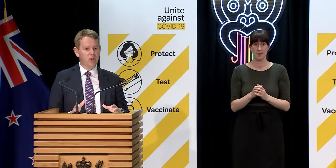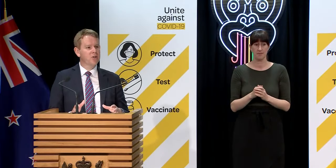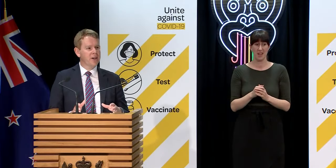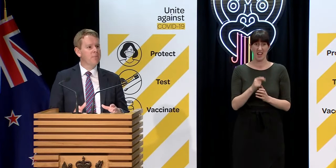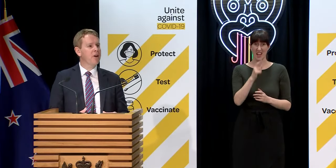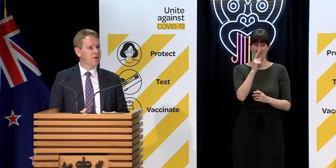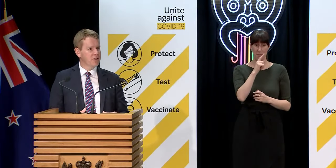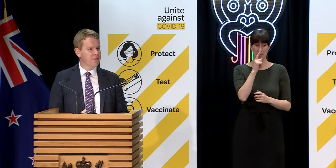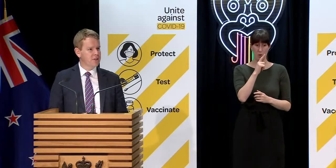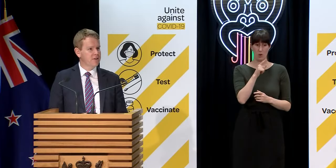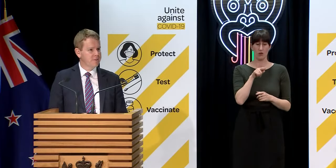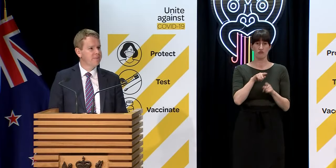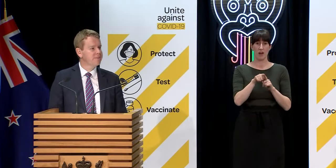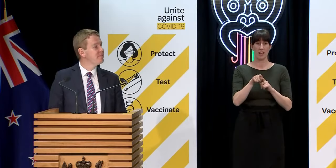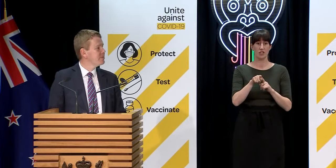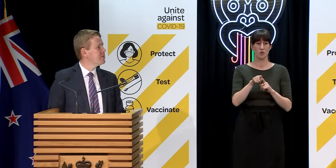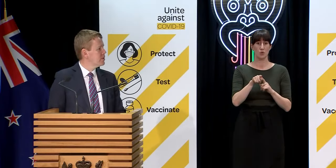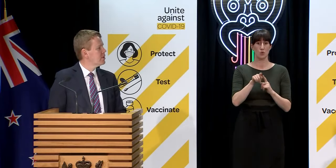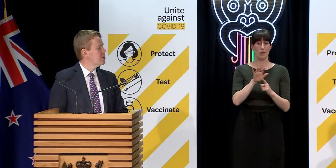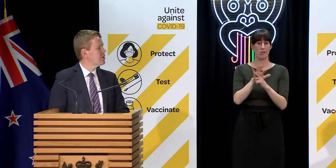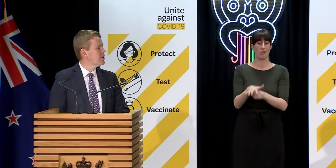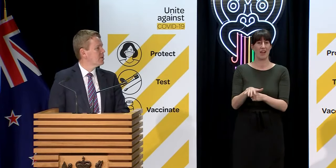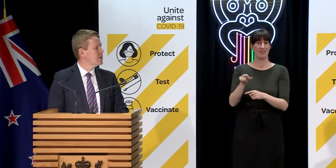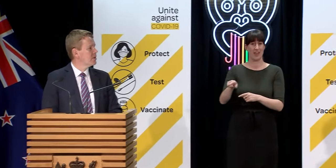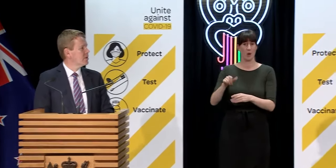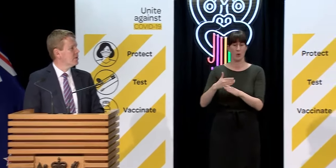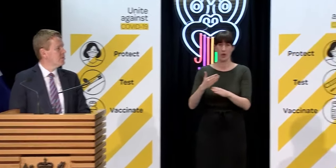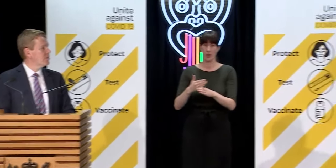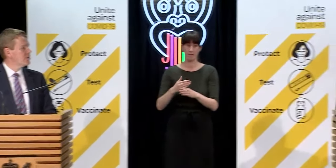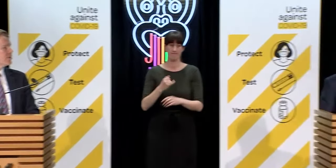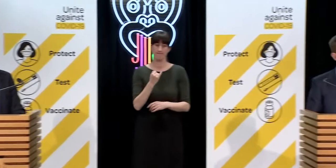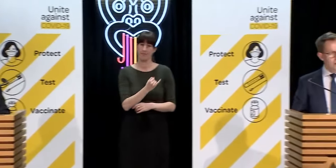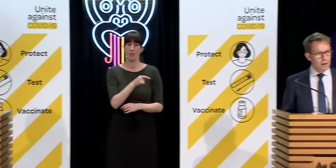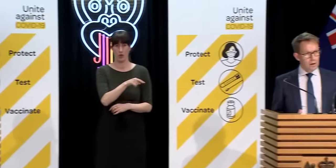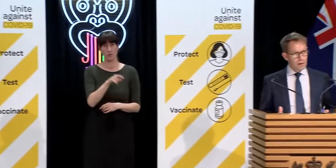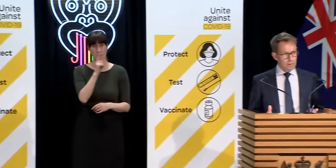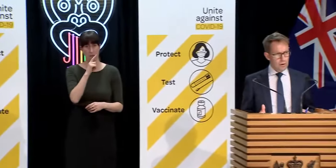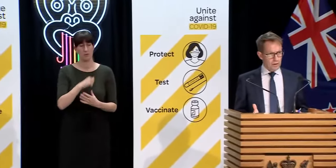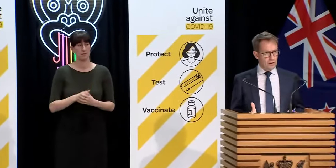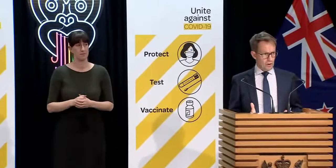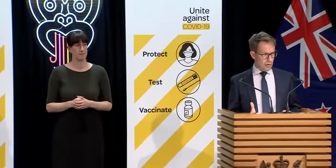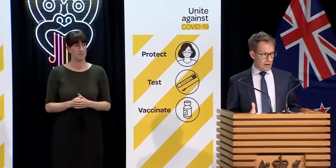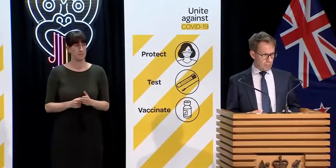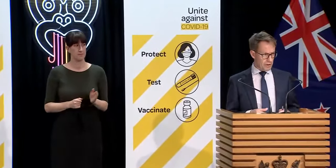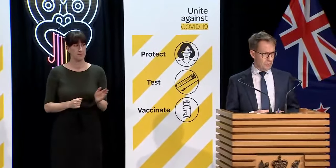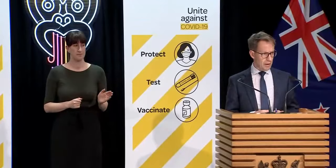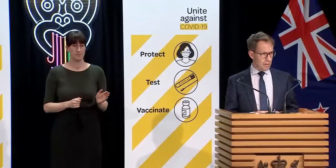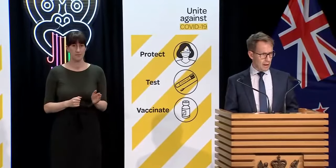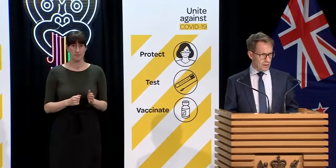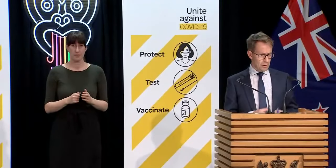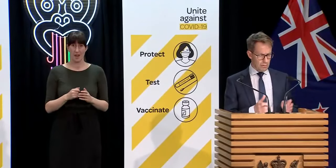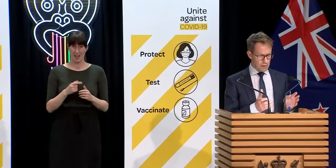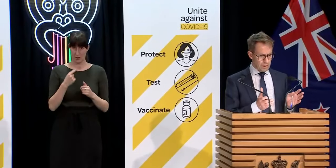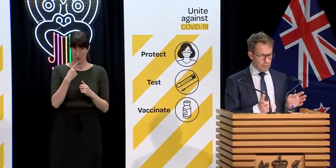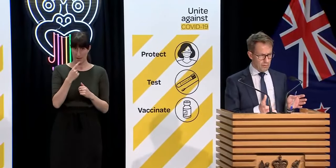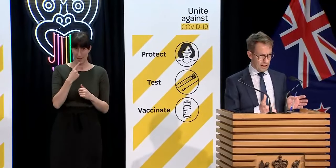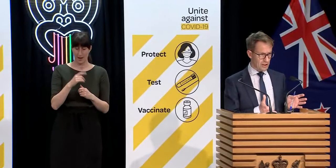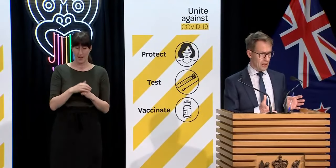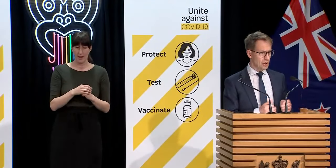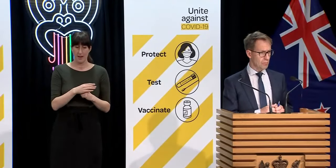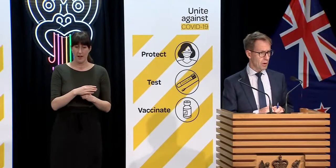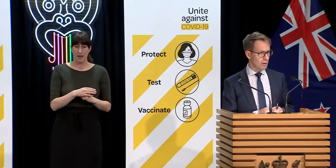who are trying to undermine those efforts. Can I just make a quick comment there? I think one of the things that's really impressed me about